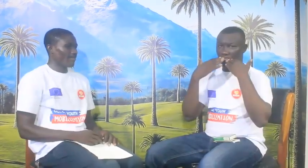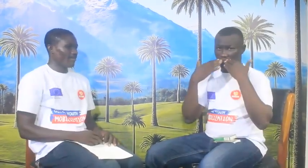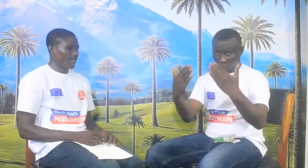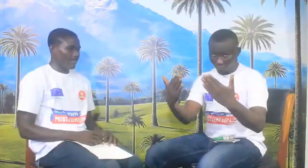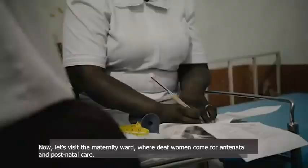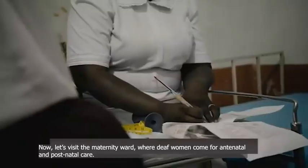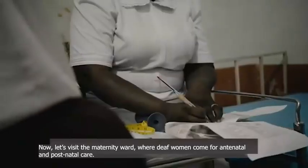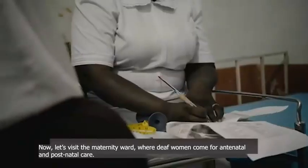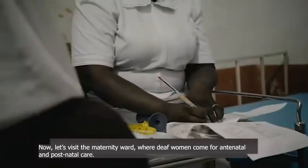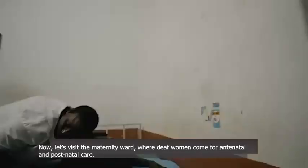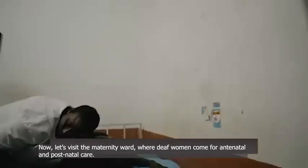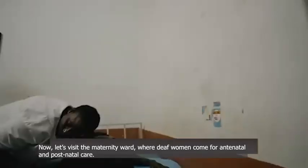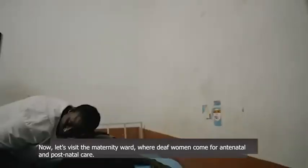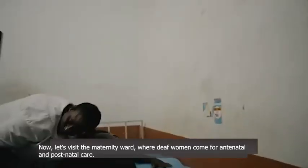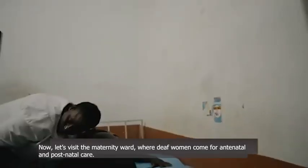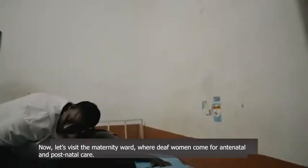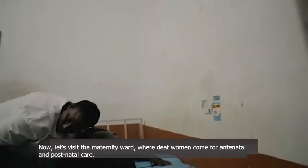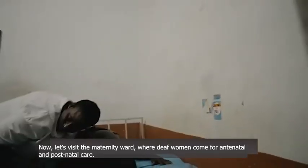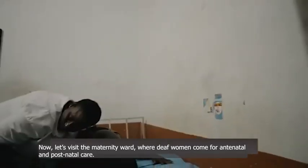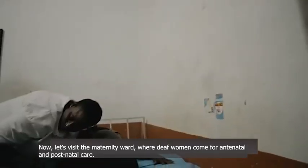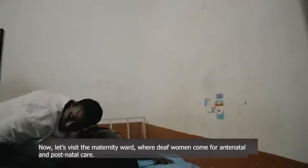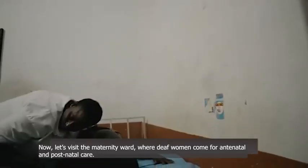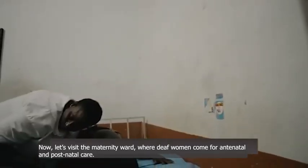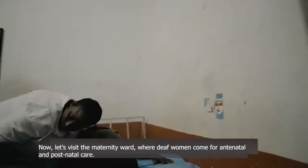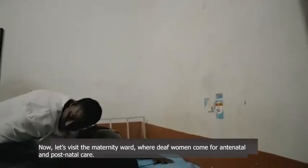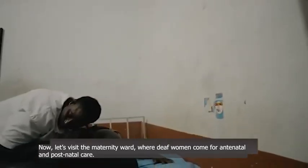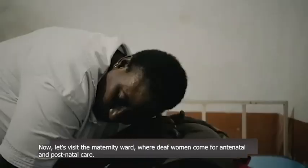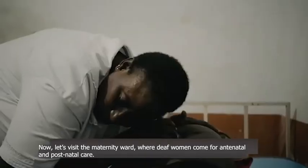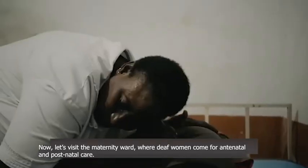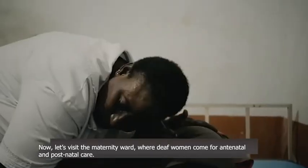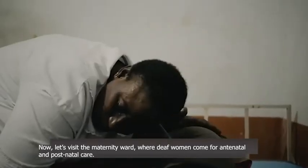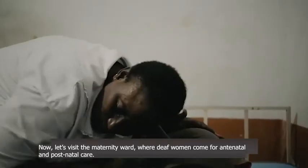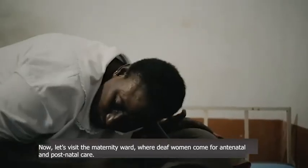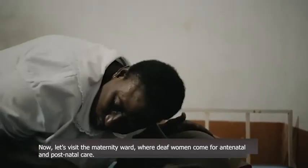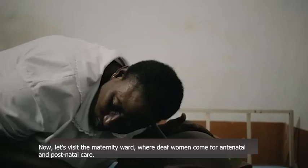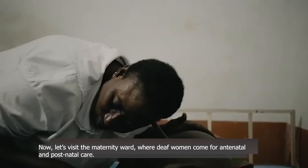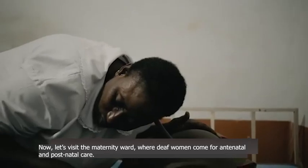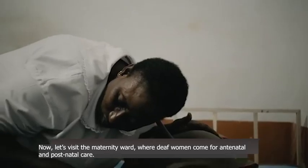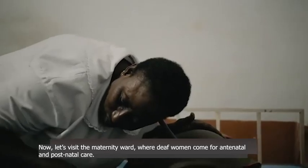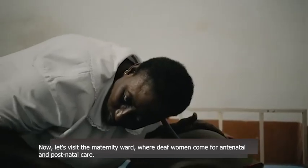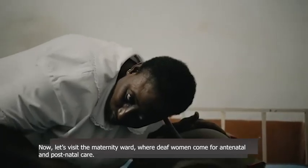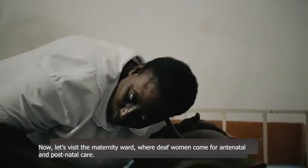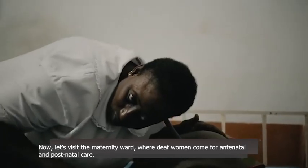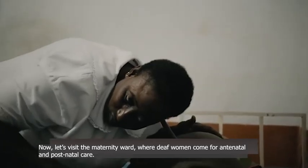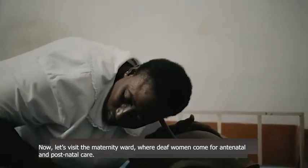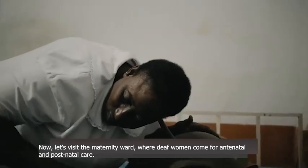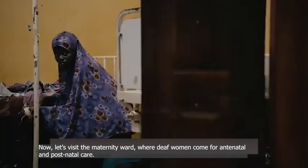Thank you. Now let's visit the maternity ward, where deaf women come for antenatal and postnatal